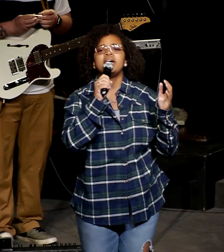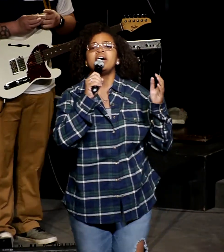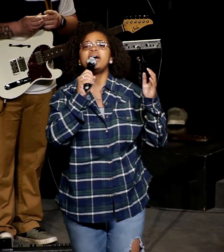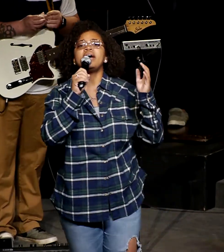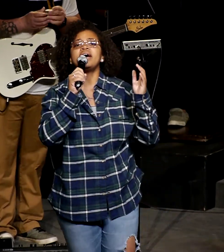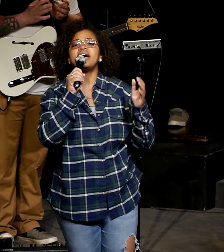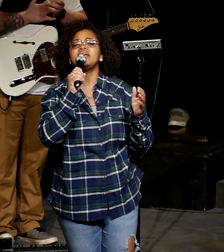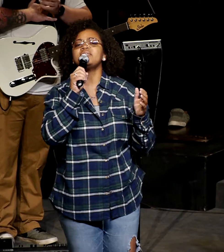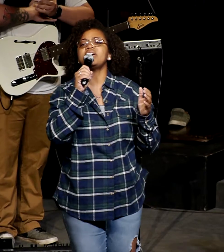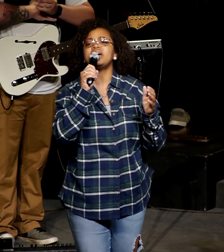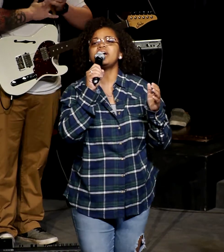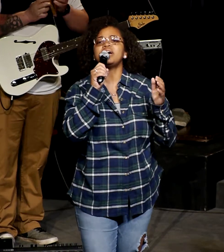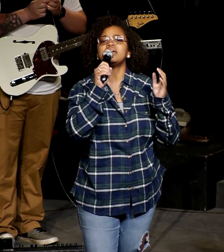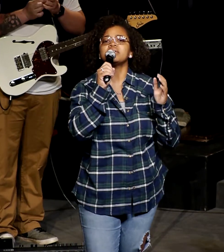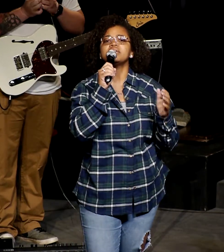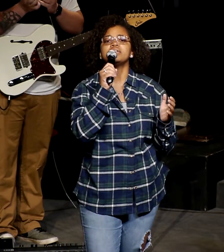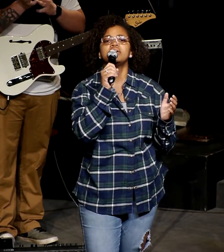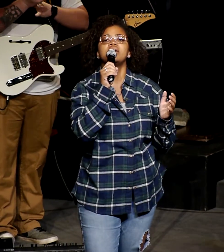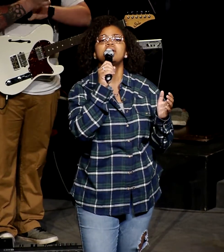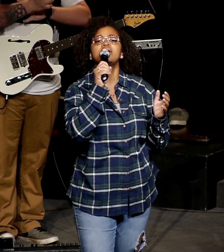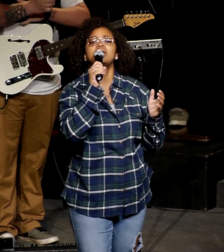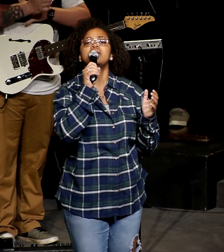Let heaven